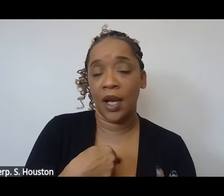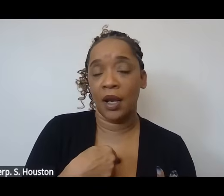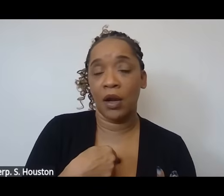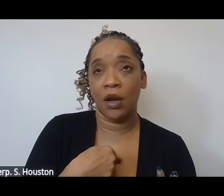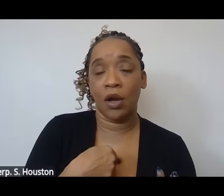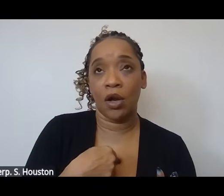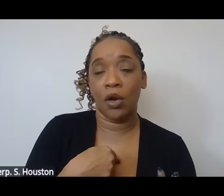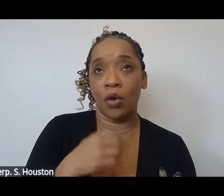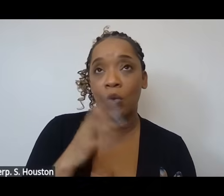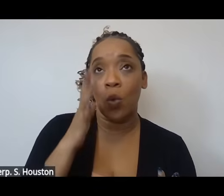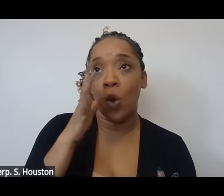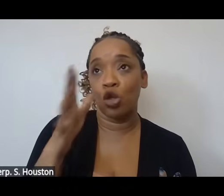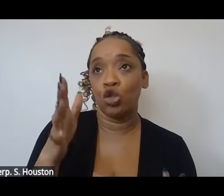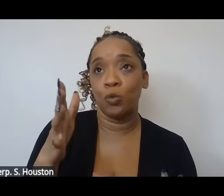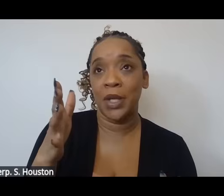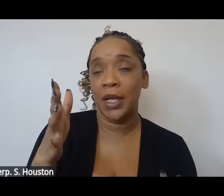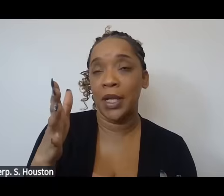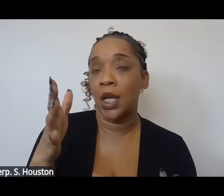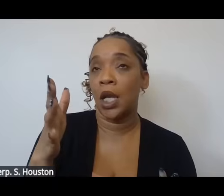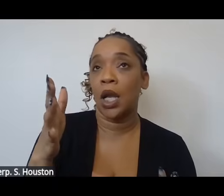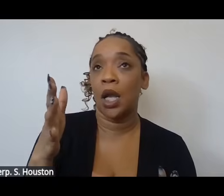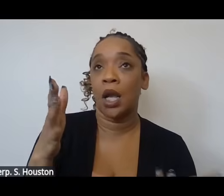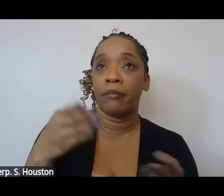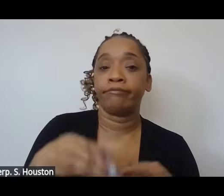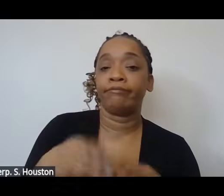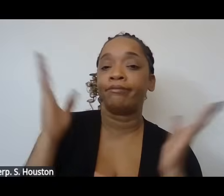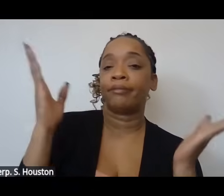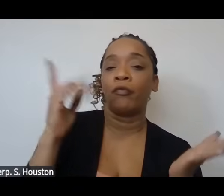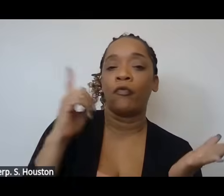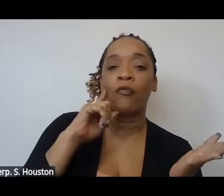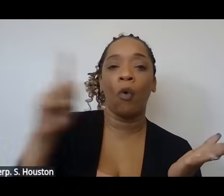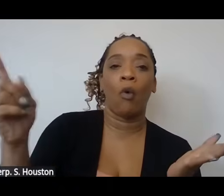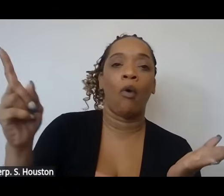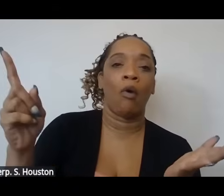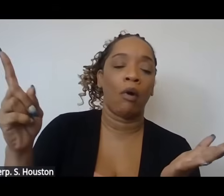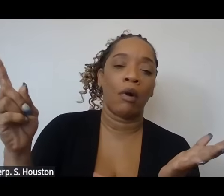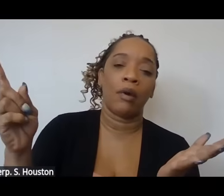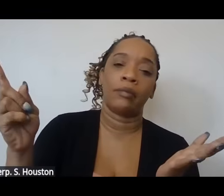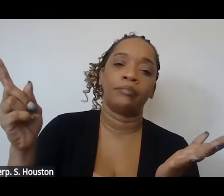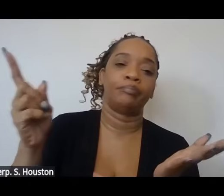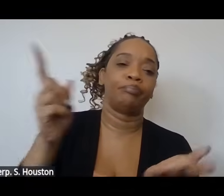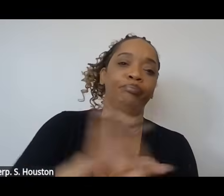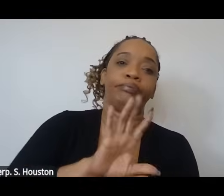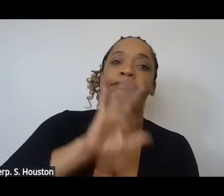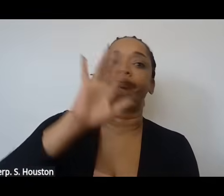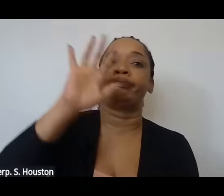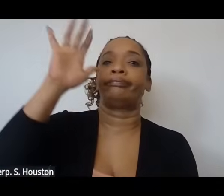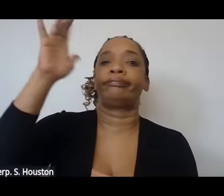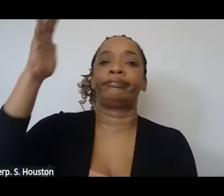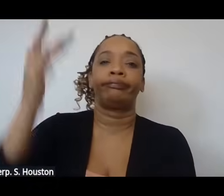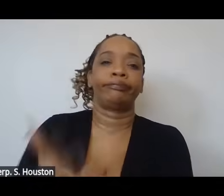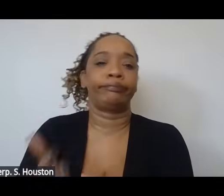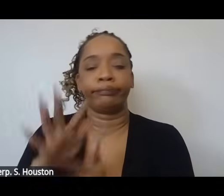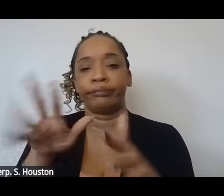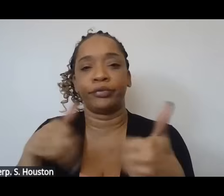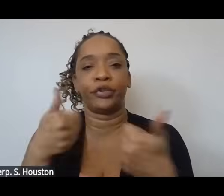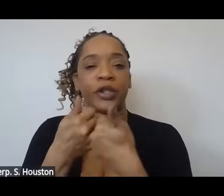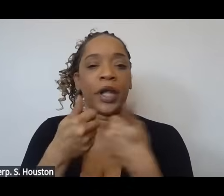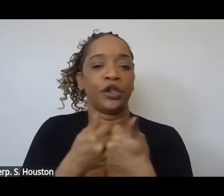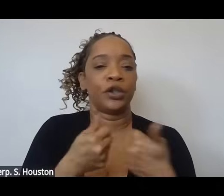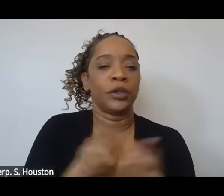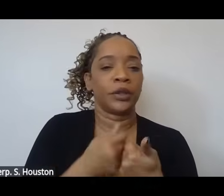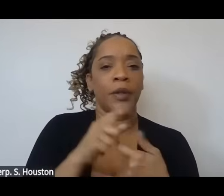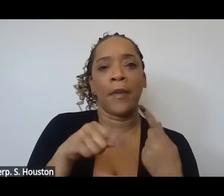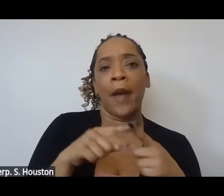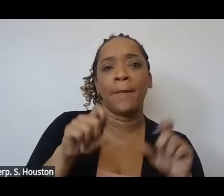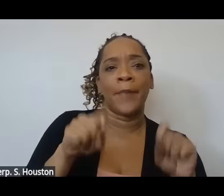challenges based on, two mismatched, potentially mismatched signatures that maybe aren't super mismatched? Like, what